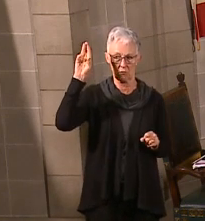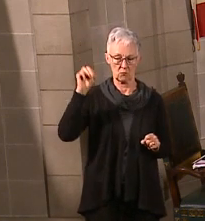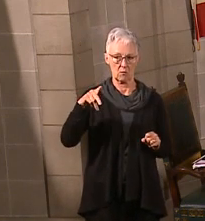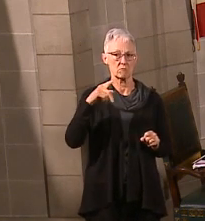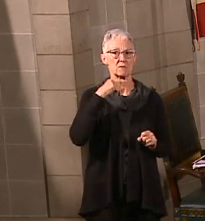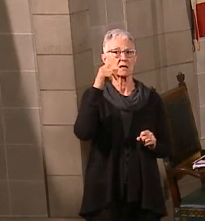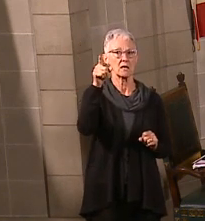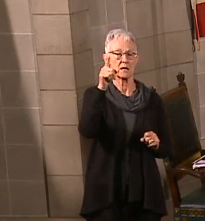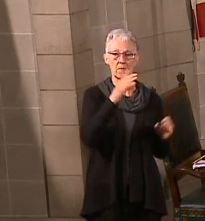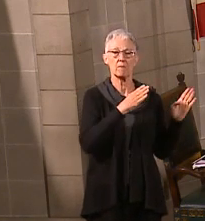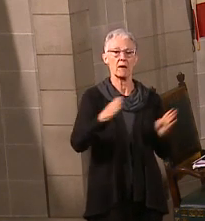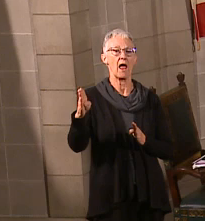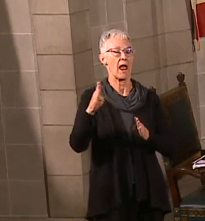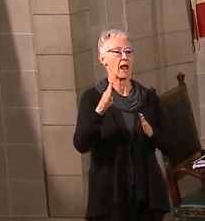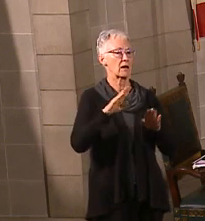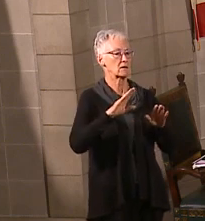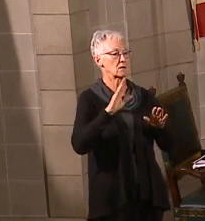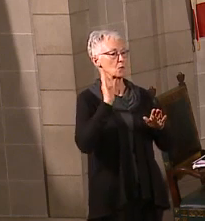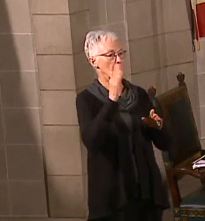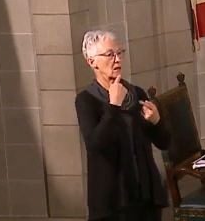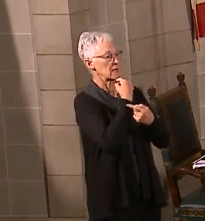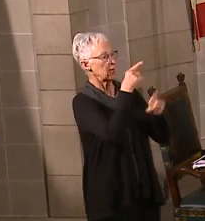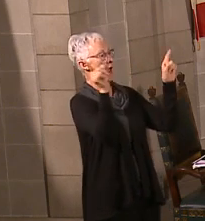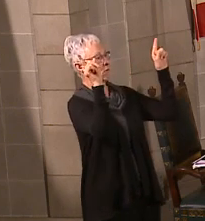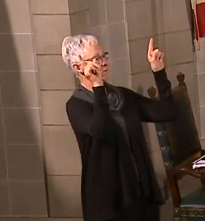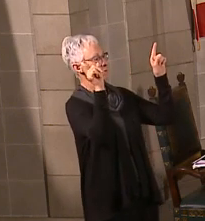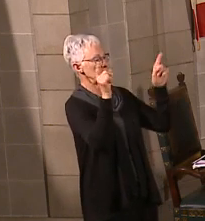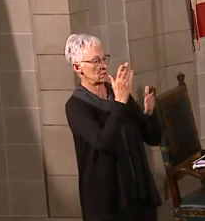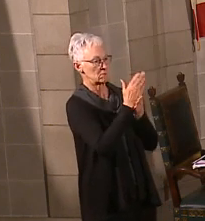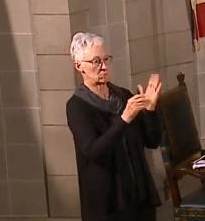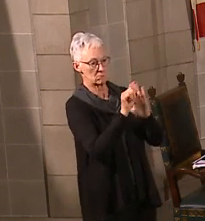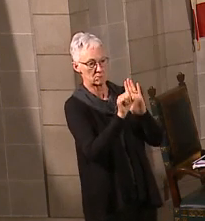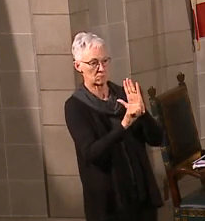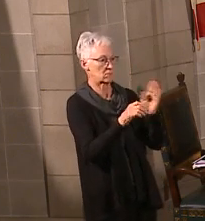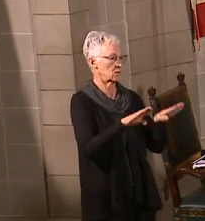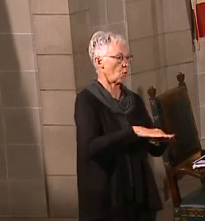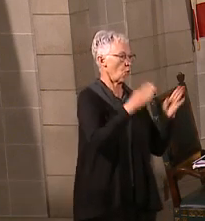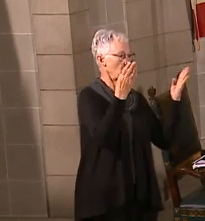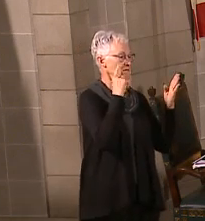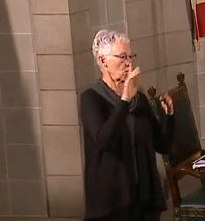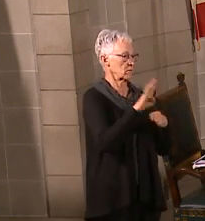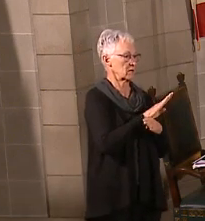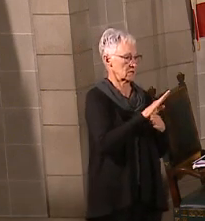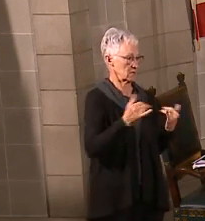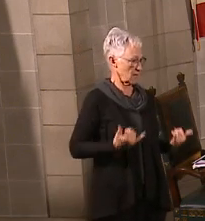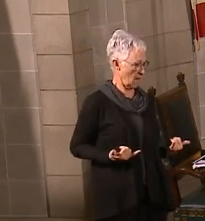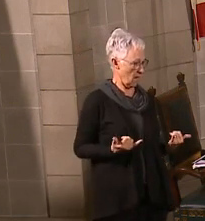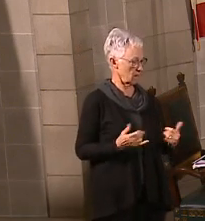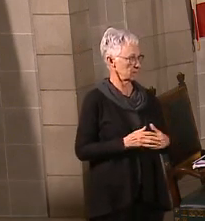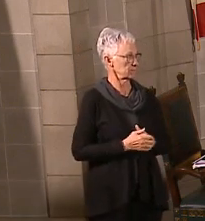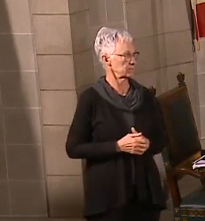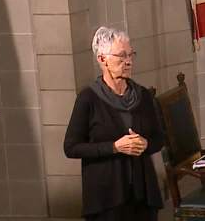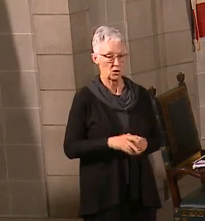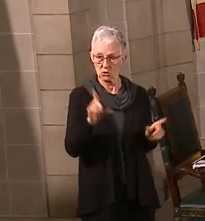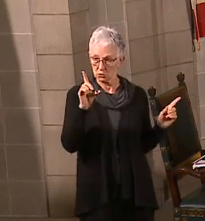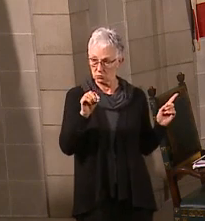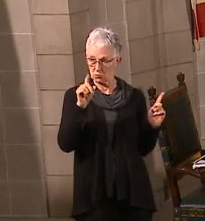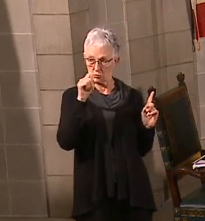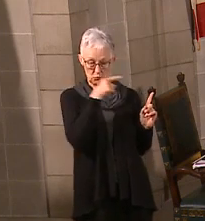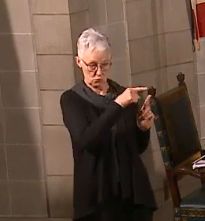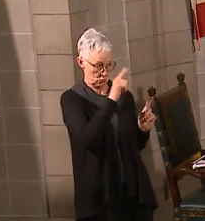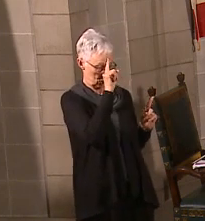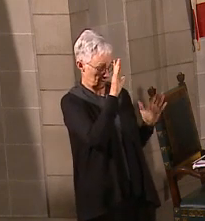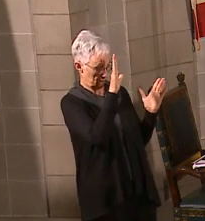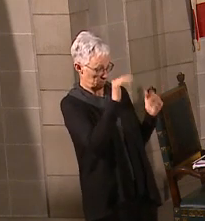Does Governor Ricketts anticipate any major changes from the president directed at Nebraska? I do not anticipate, the White House not